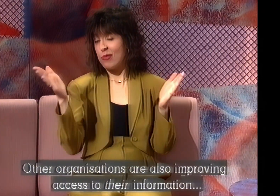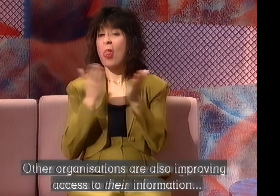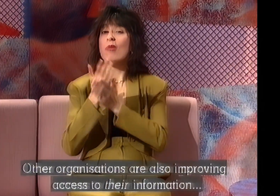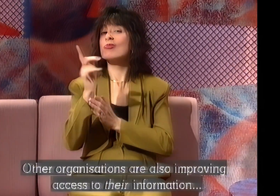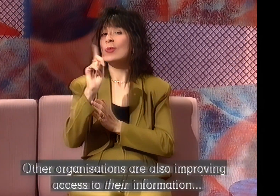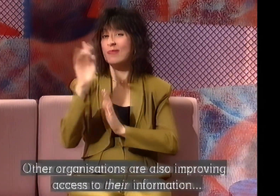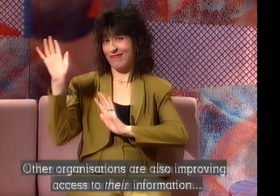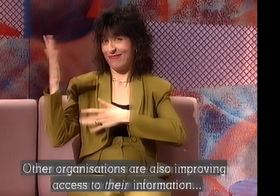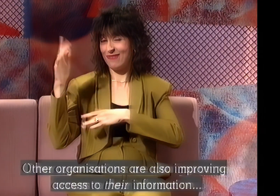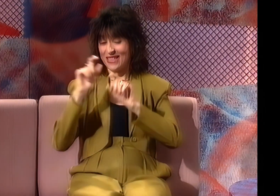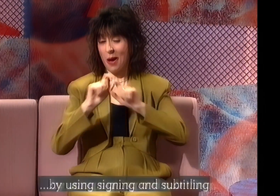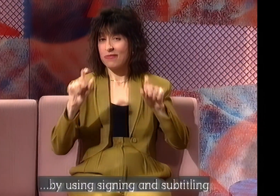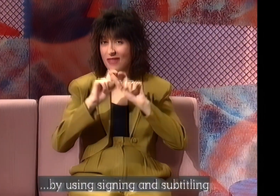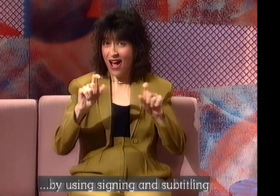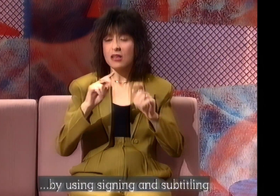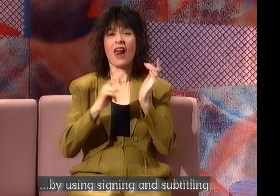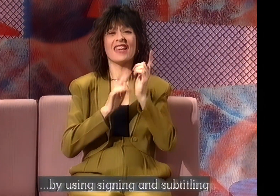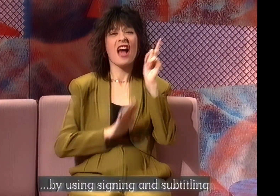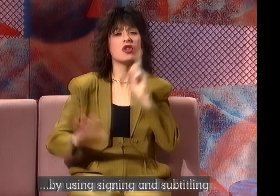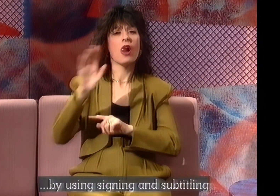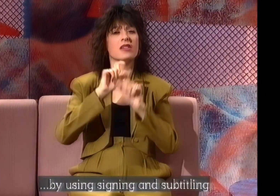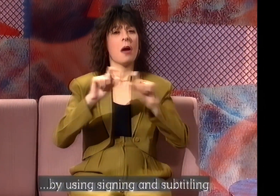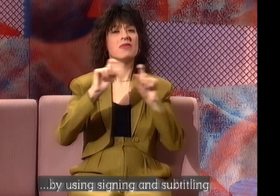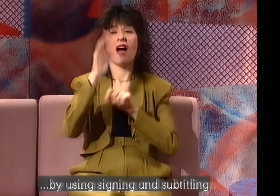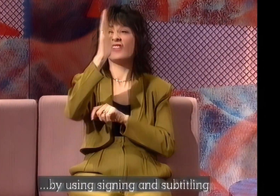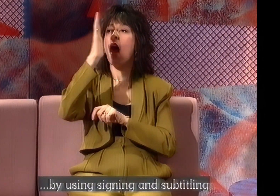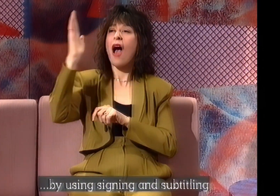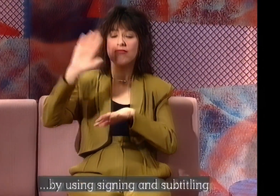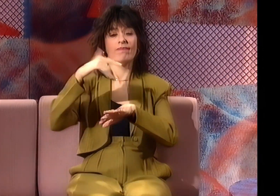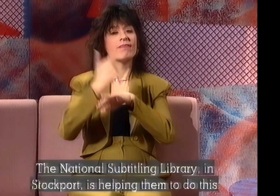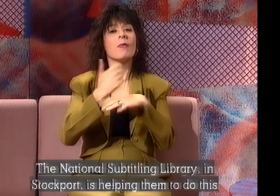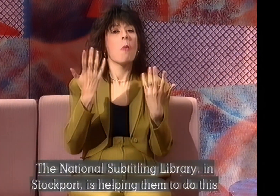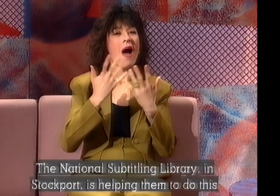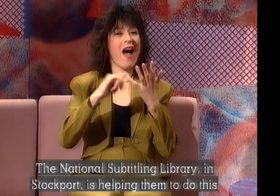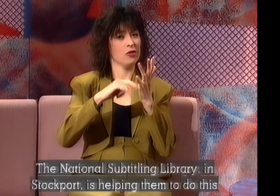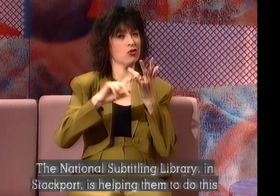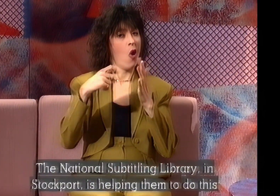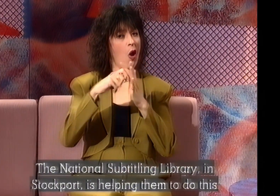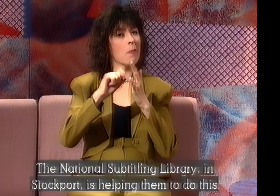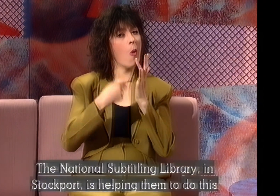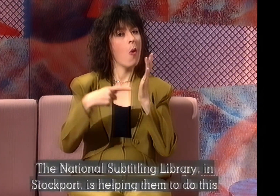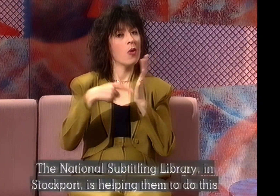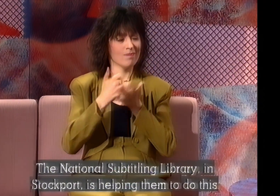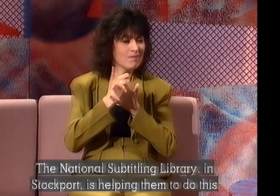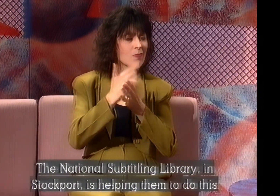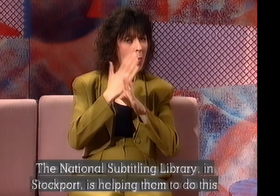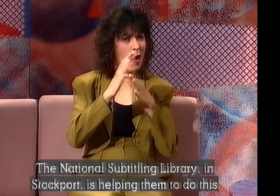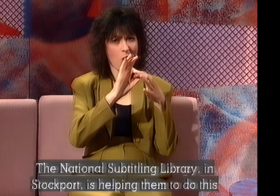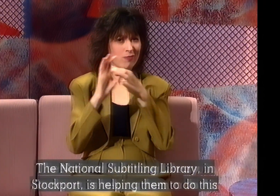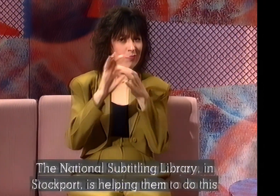their information by using signing and subtitling. The National Subtitling Library, based in Stockport,